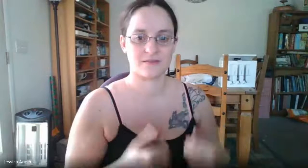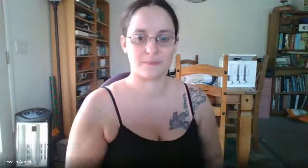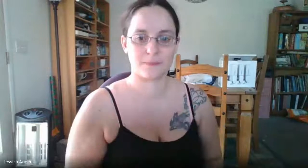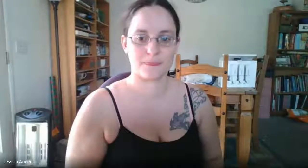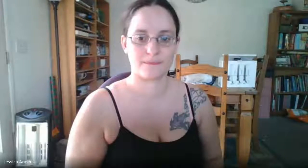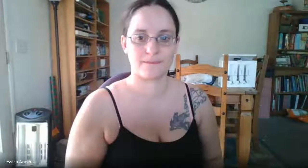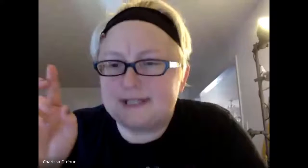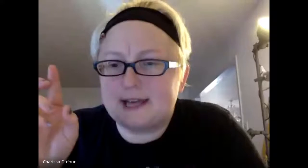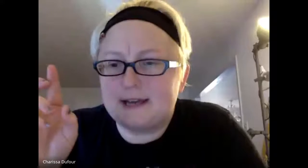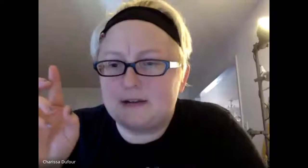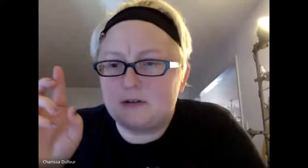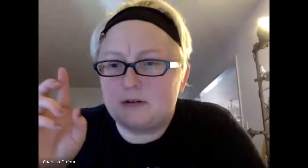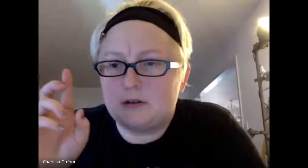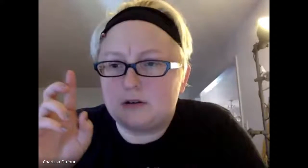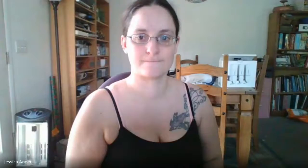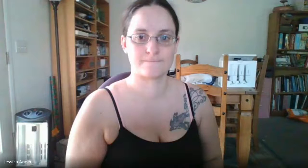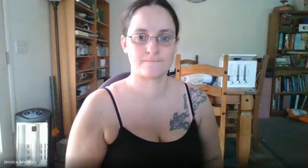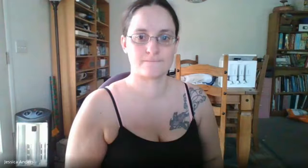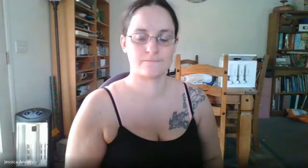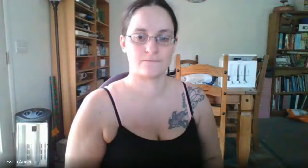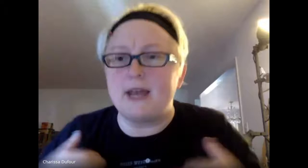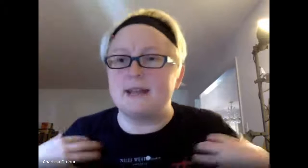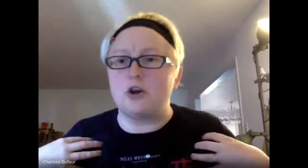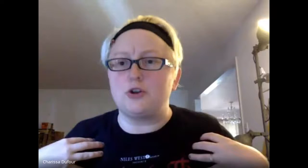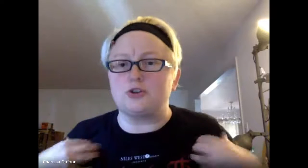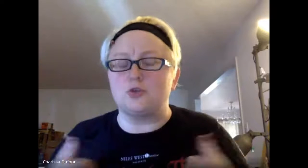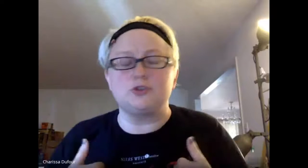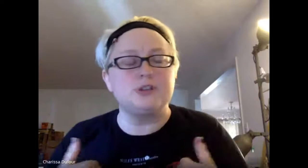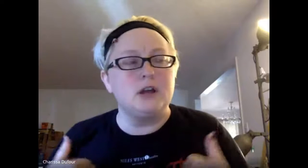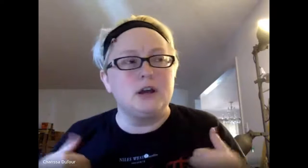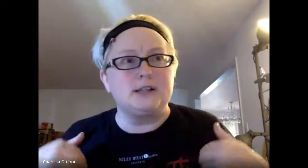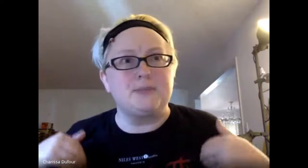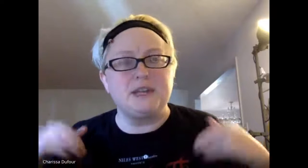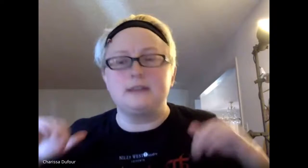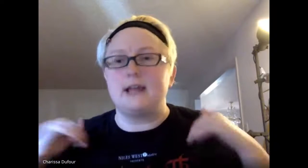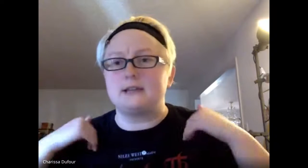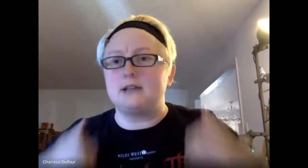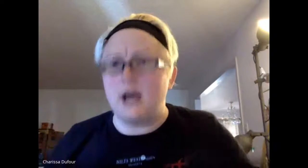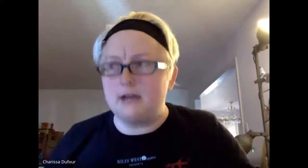difference then? Because there's so many that go to your shoulders. Because I'm thinking like tired,